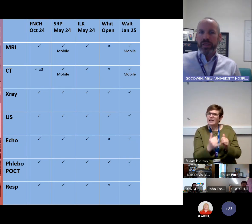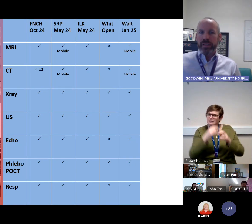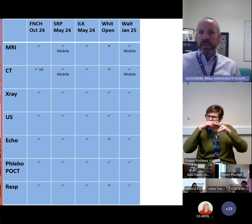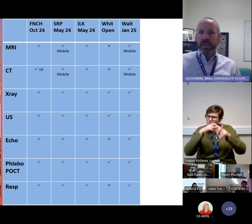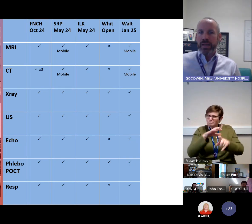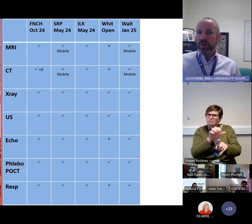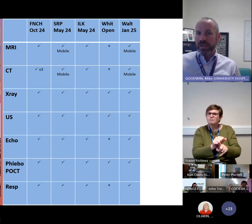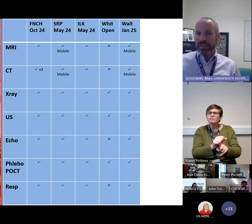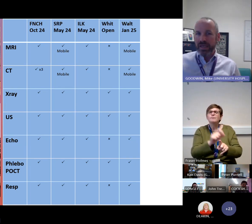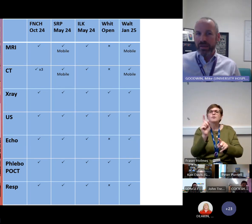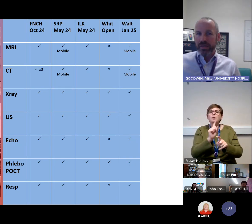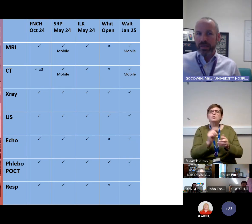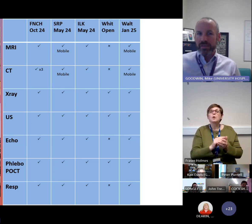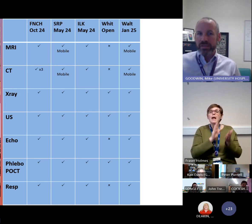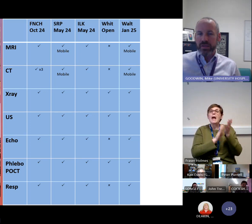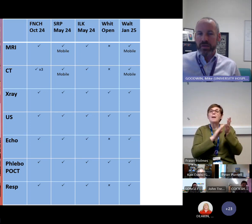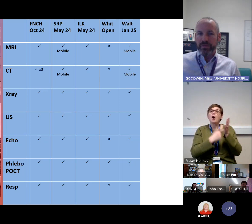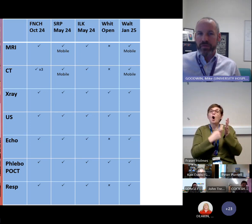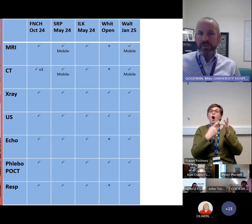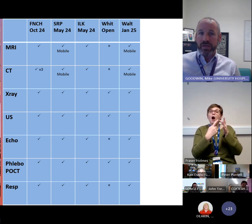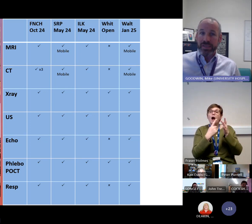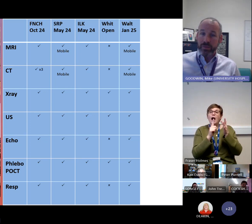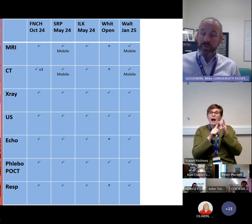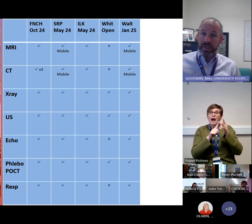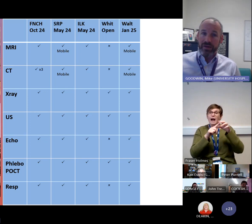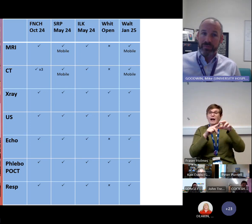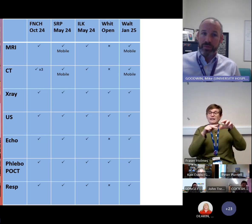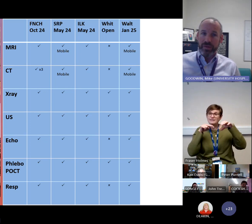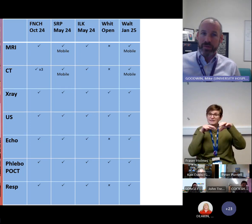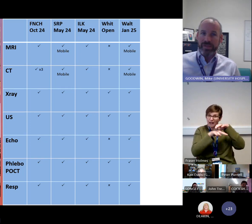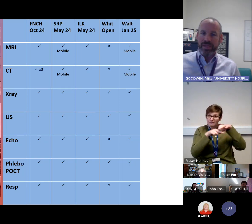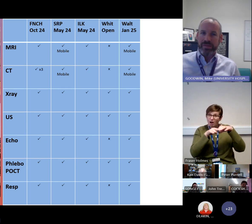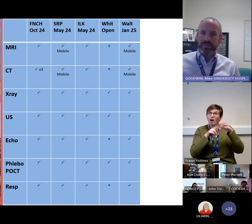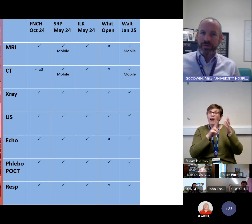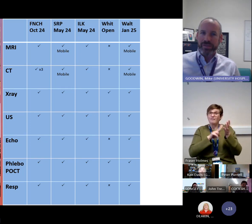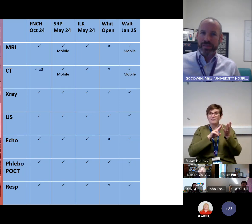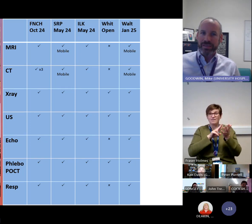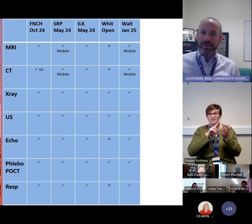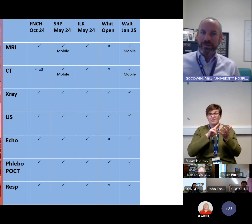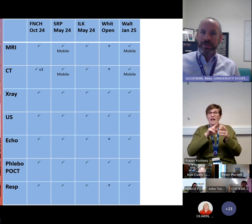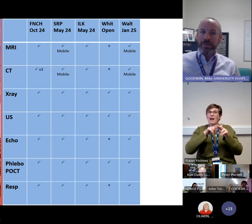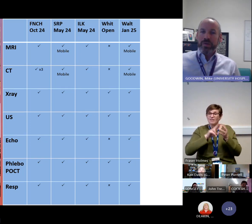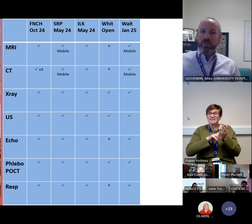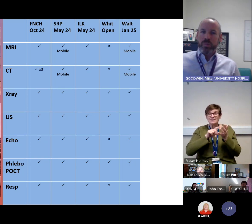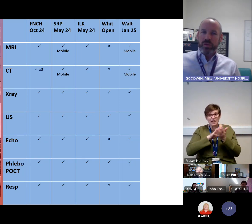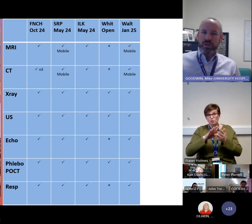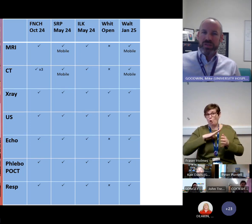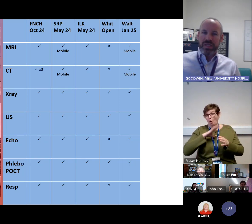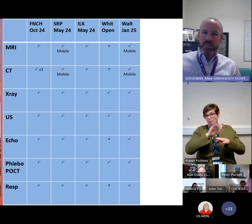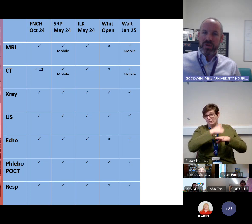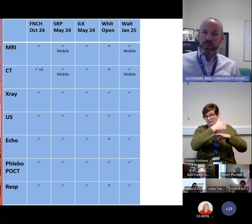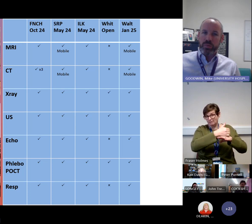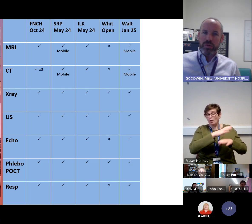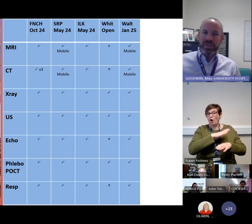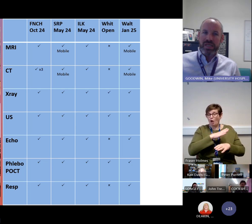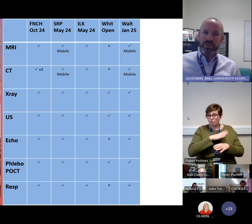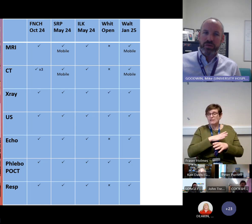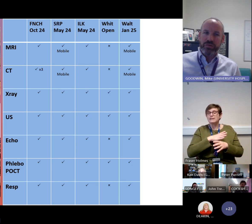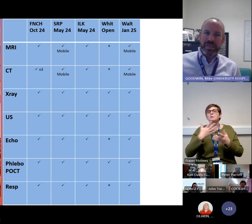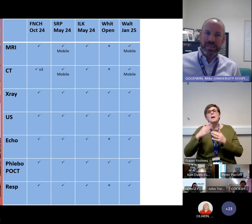are putting an MRI scanner into Florence Nightingale. We already have put an MRI scanner into Florence Nightingale. We're just in the